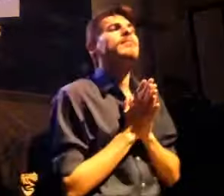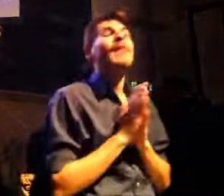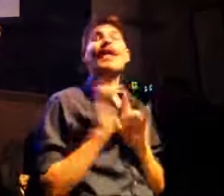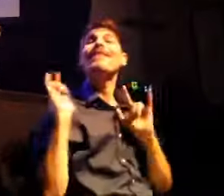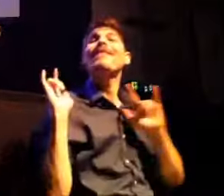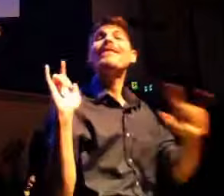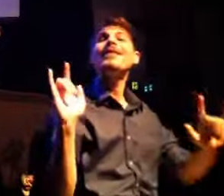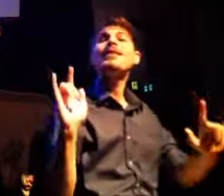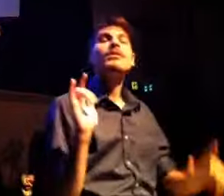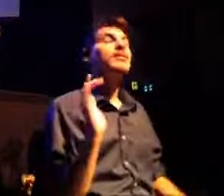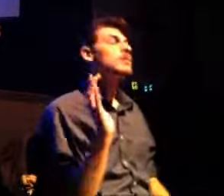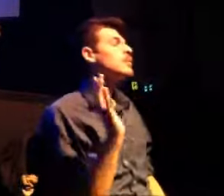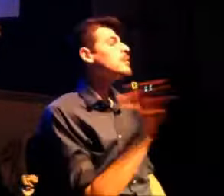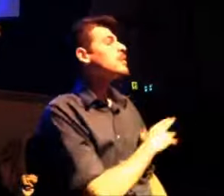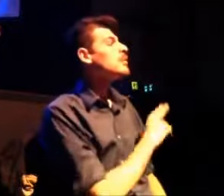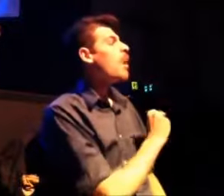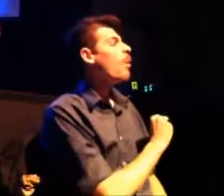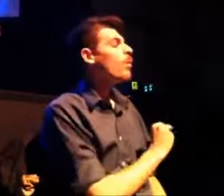honey.